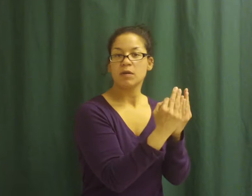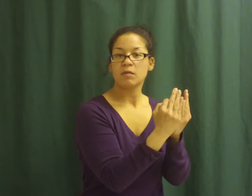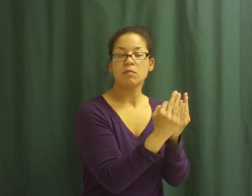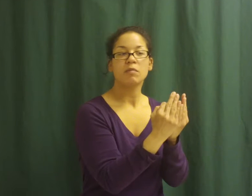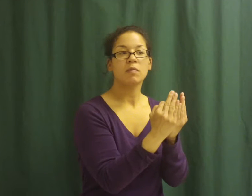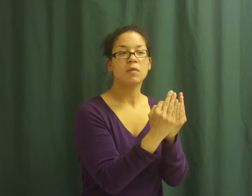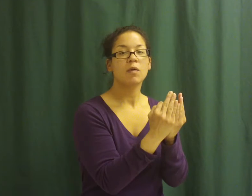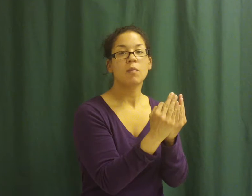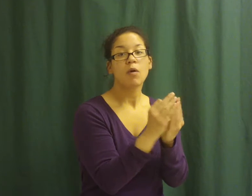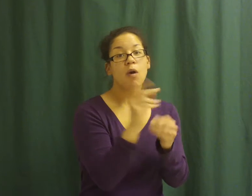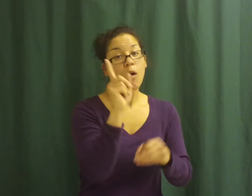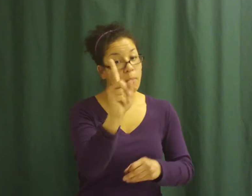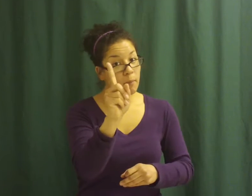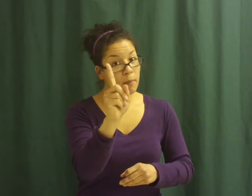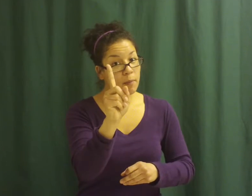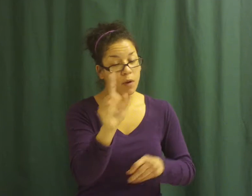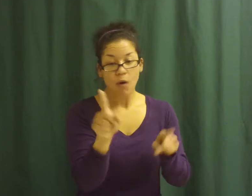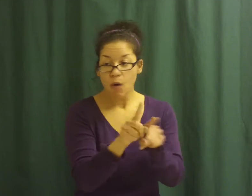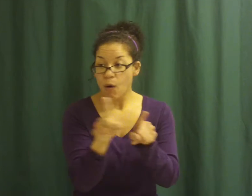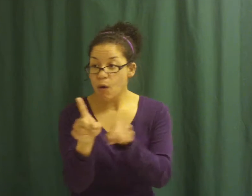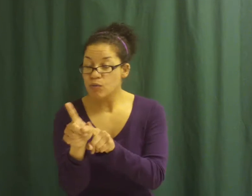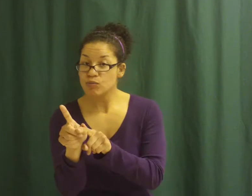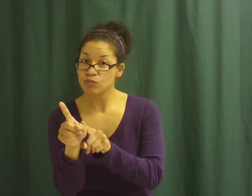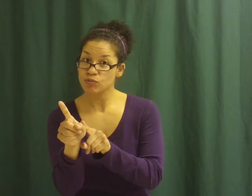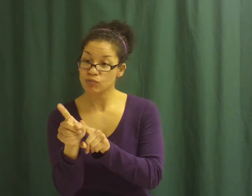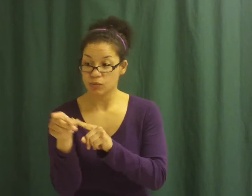of wisdom, knowledge, and virtue.